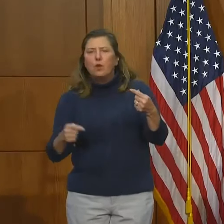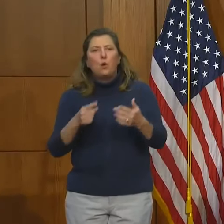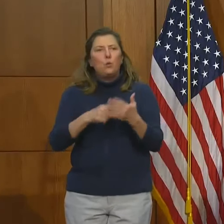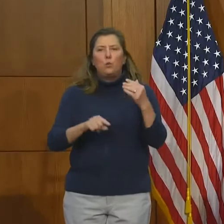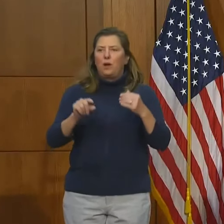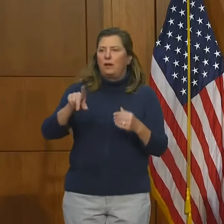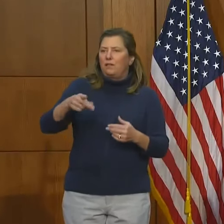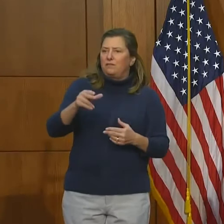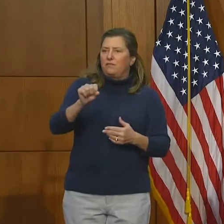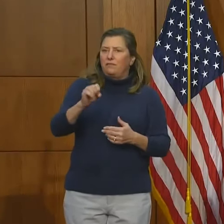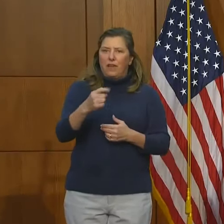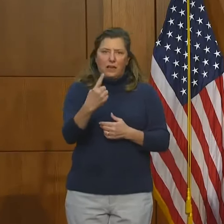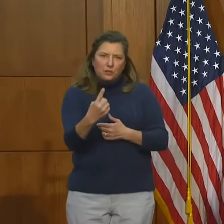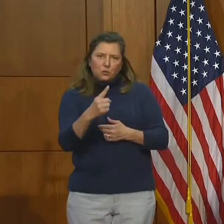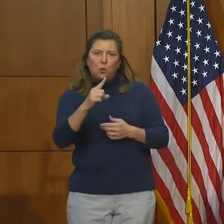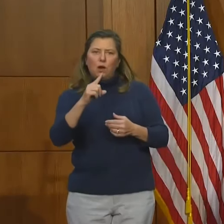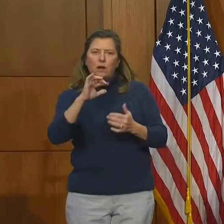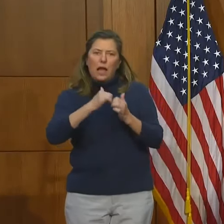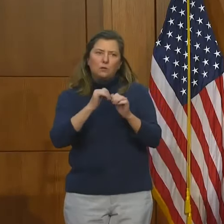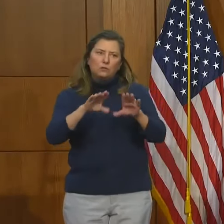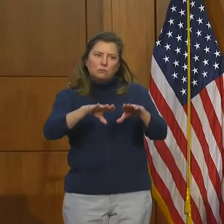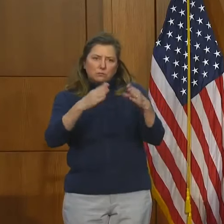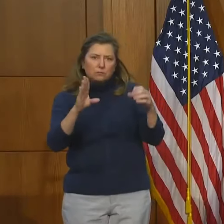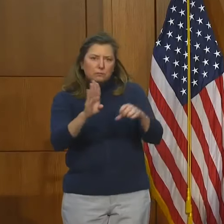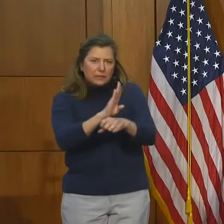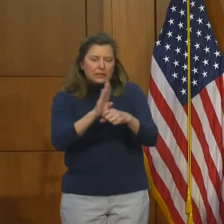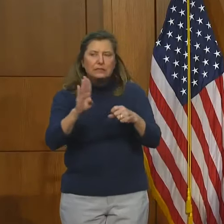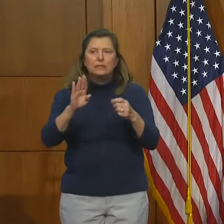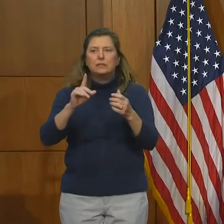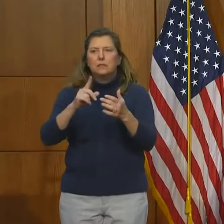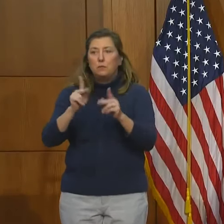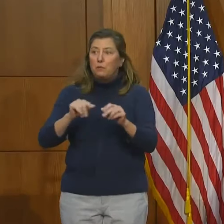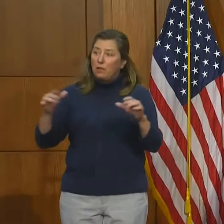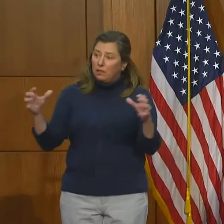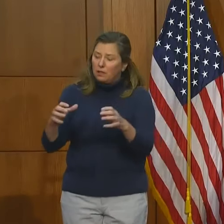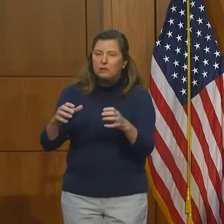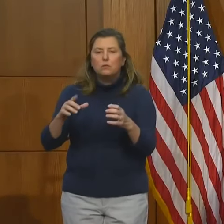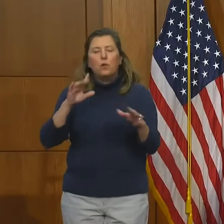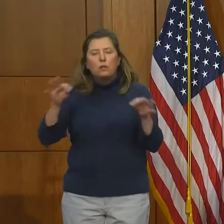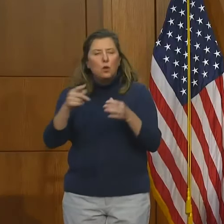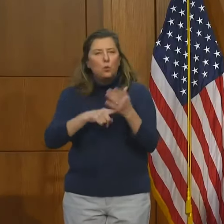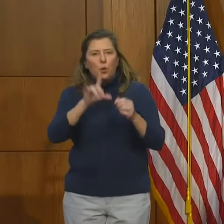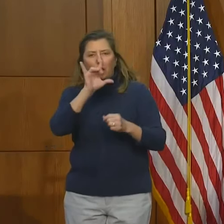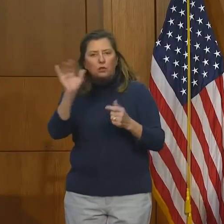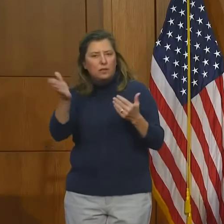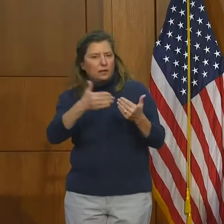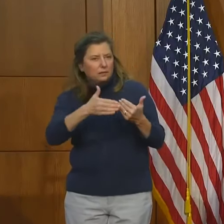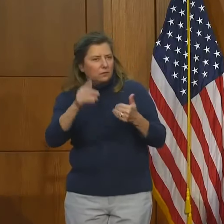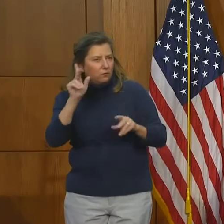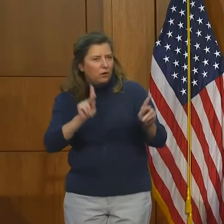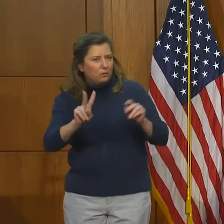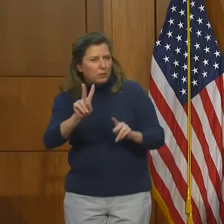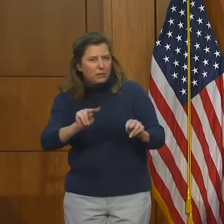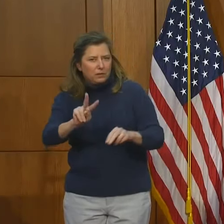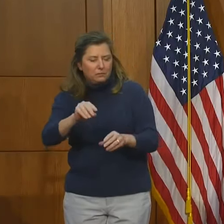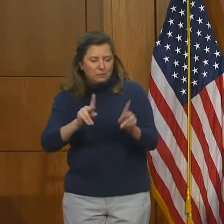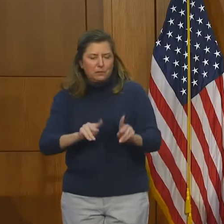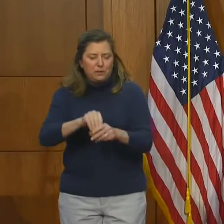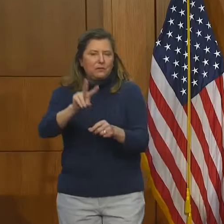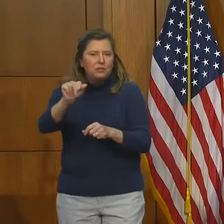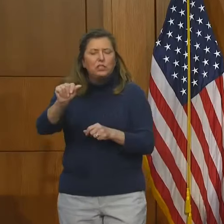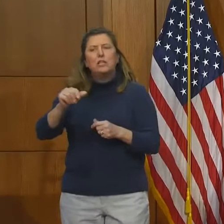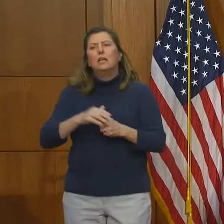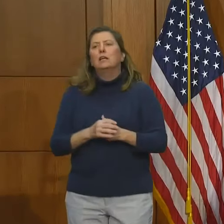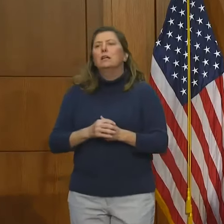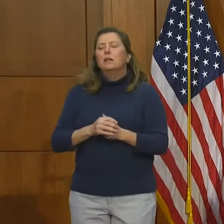of easing restrictions on businesses and gatherings will look like for our fellow Virginians. And I just wanted to give